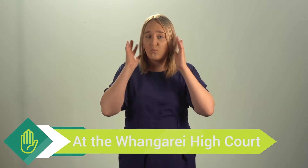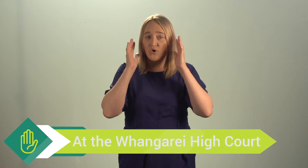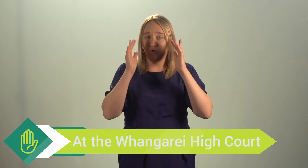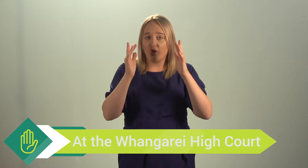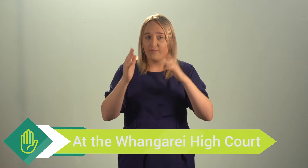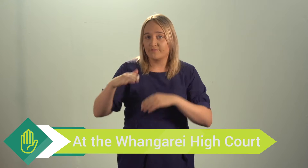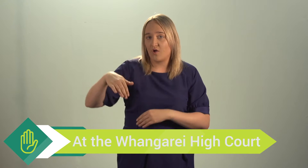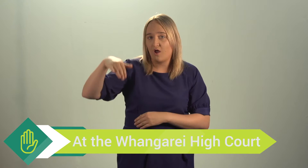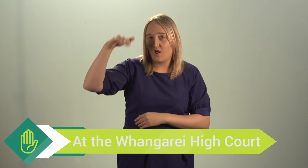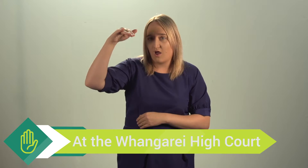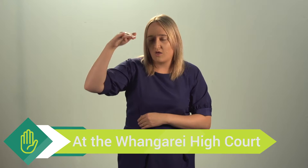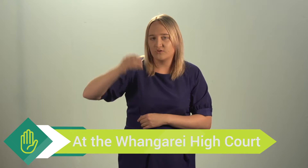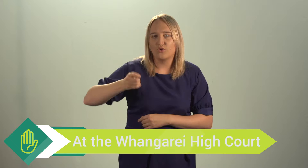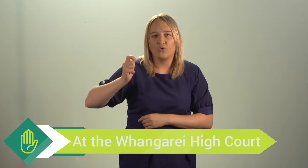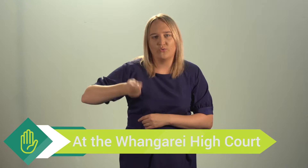At the Whangarei High Court.